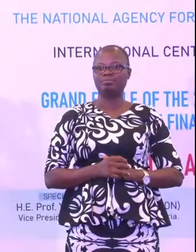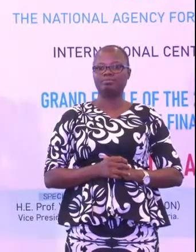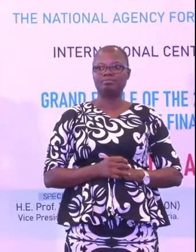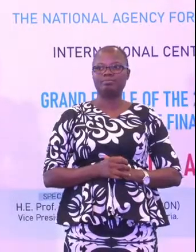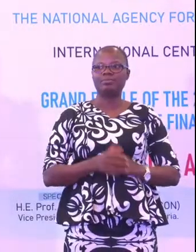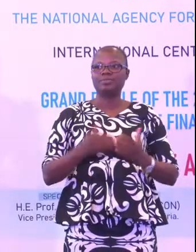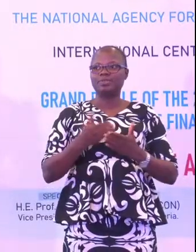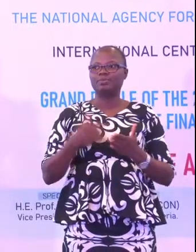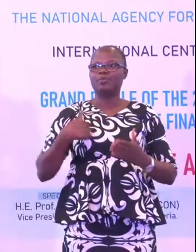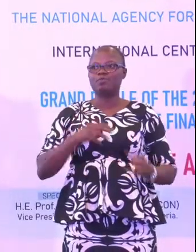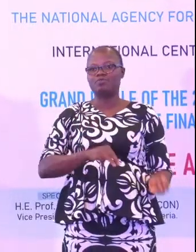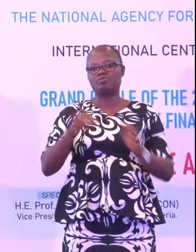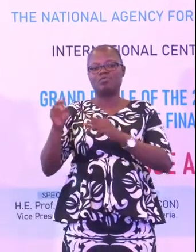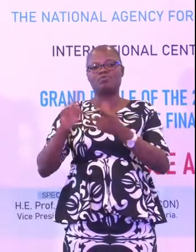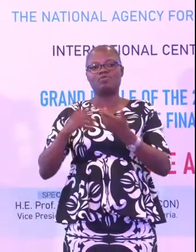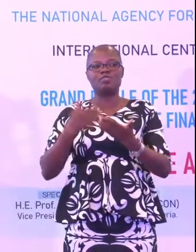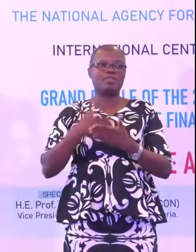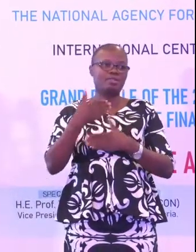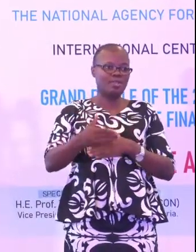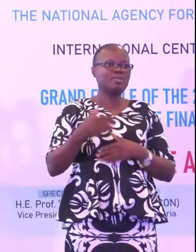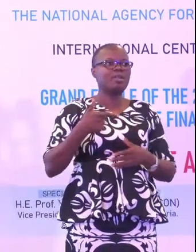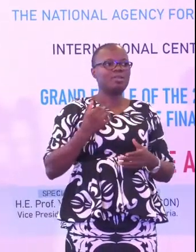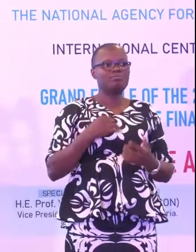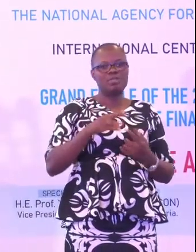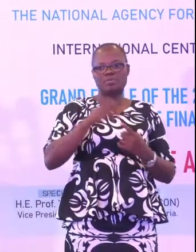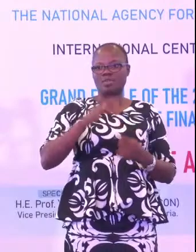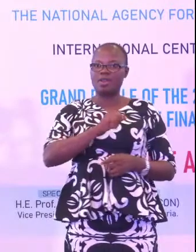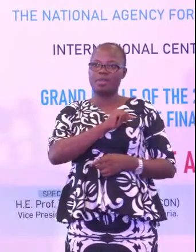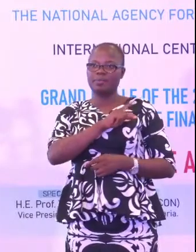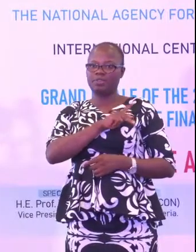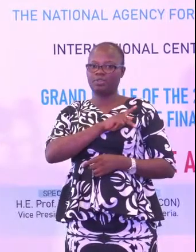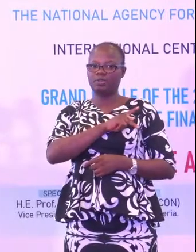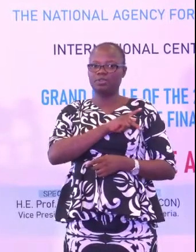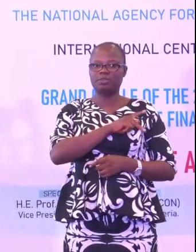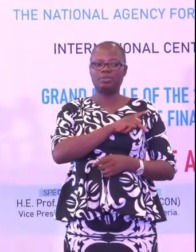Before we go to the next, let me especially appreciate